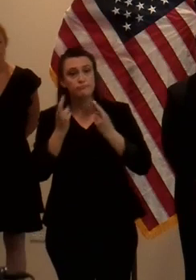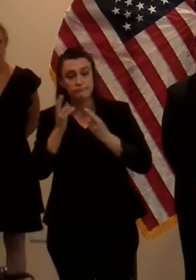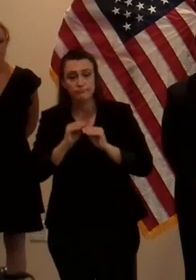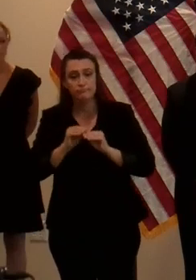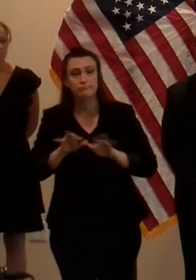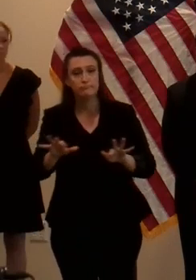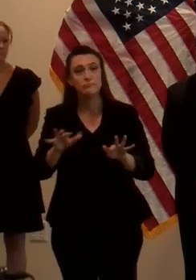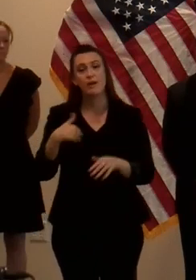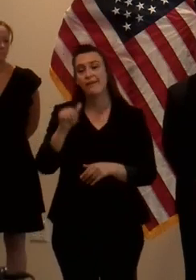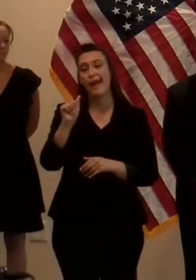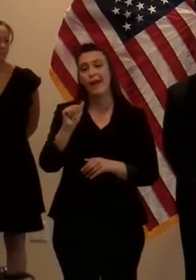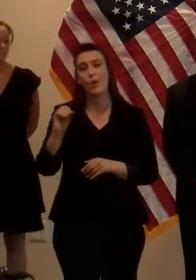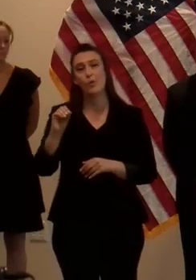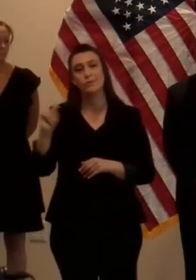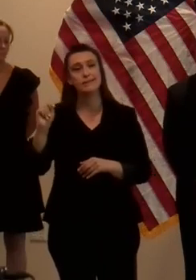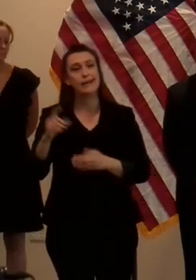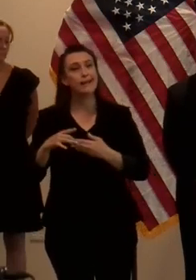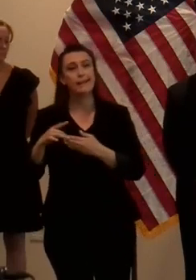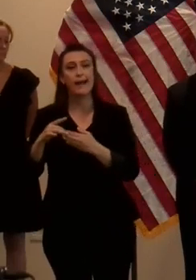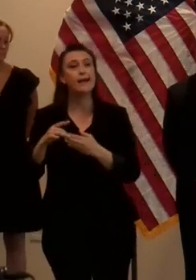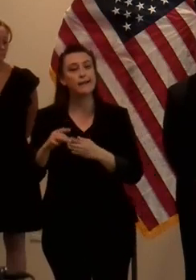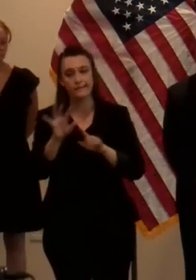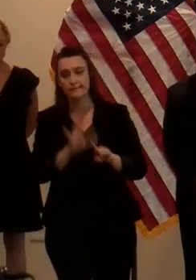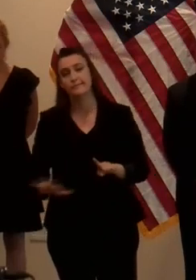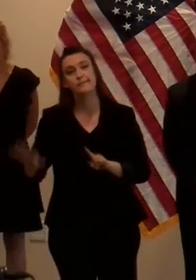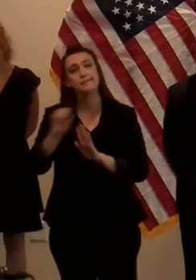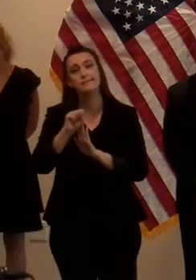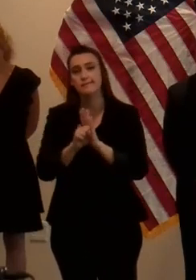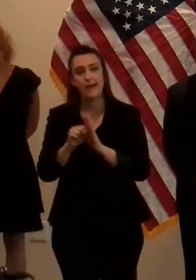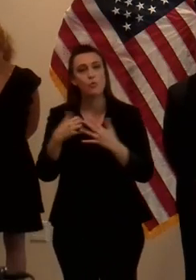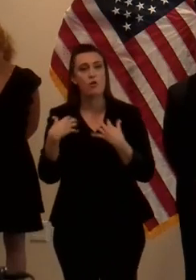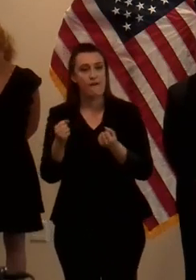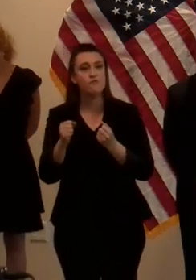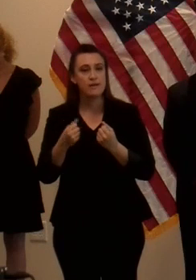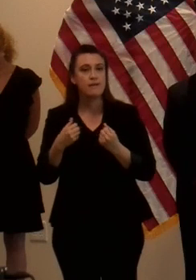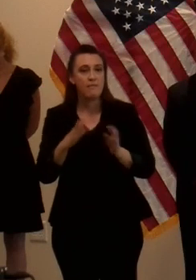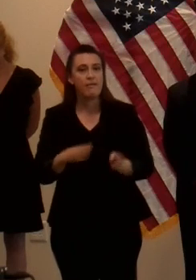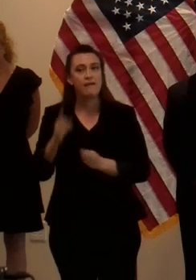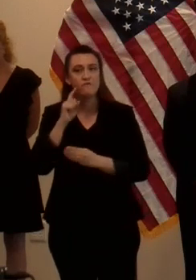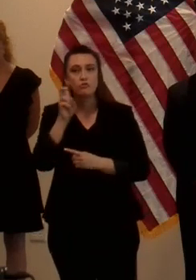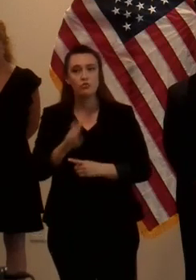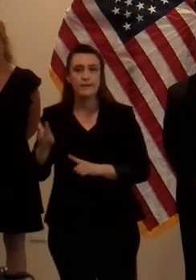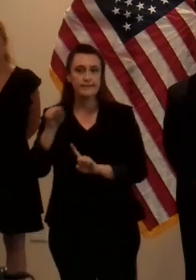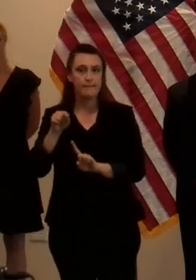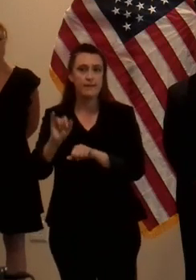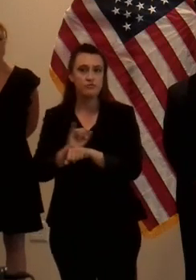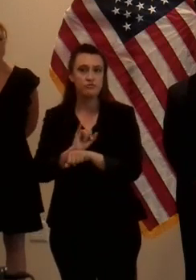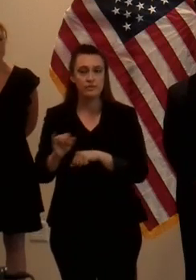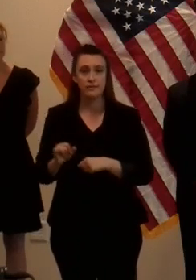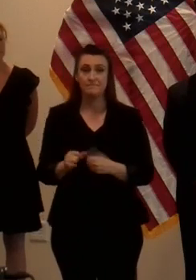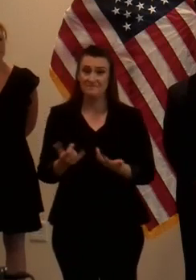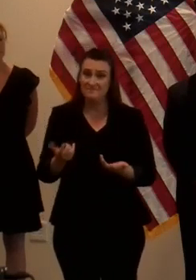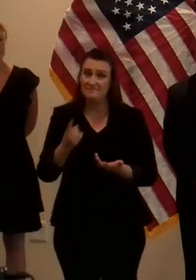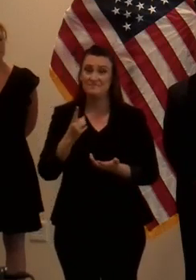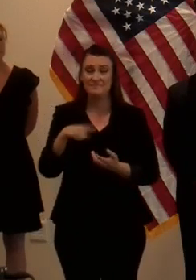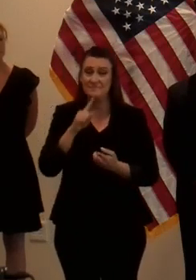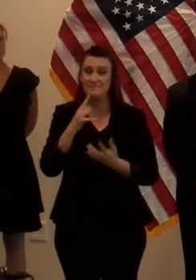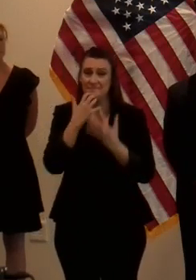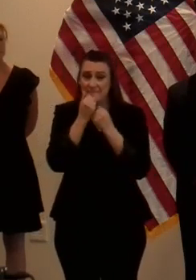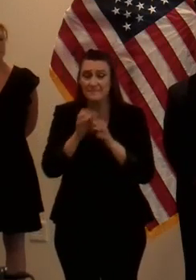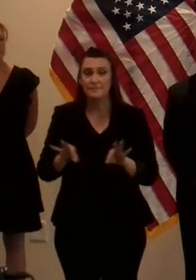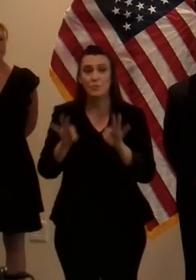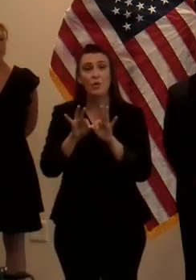AOT-led statewide long-term tourism recovery plan that we're working on. Both of these efforts are vitally important and will become